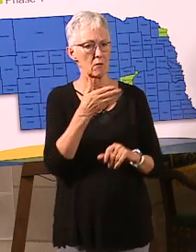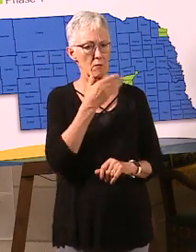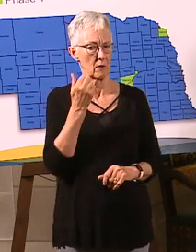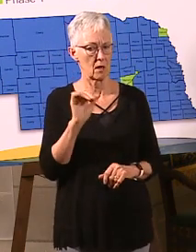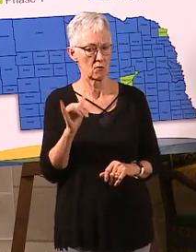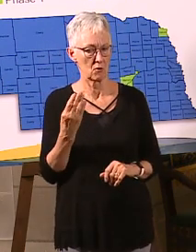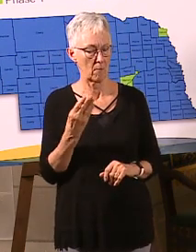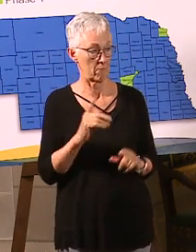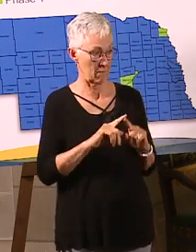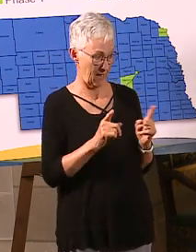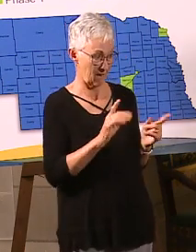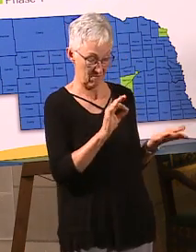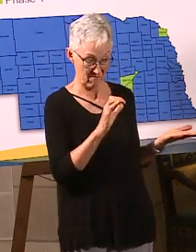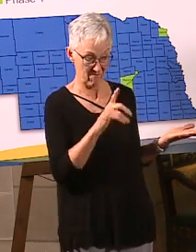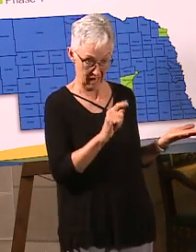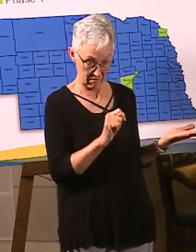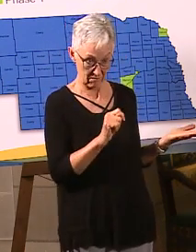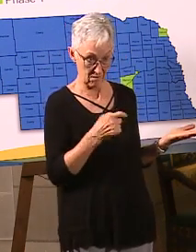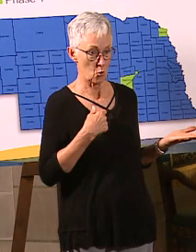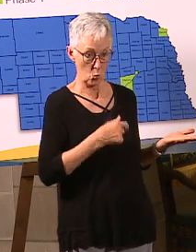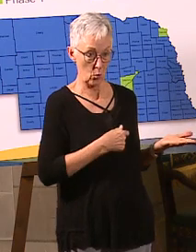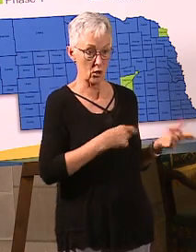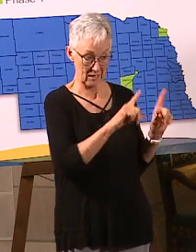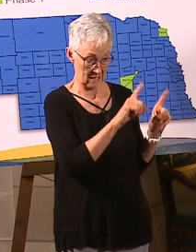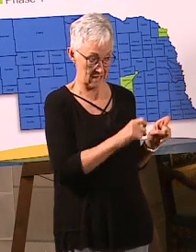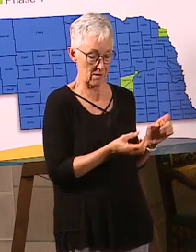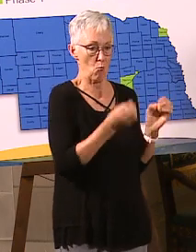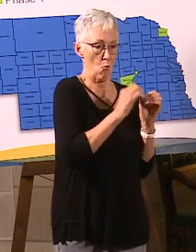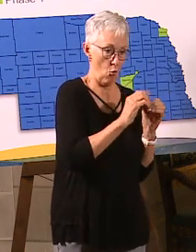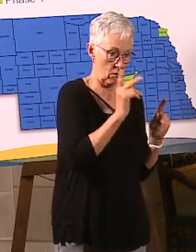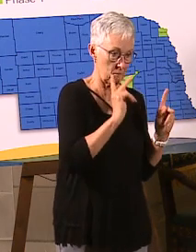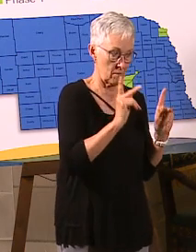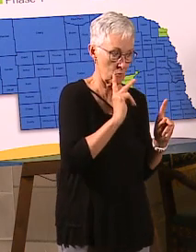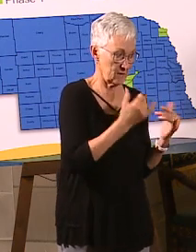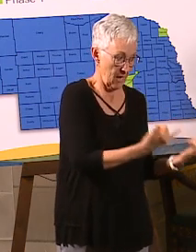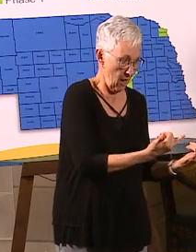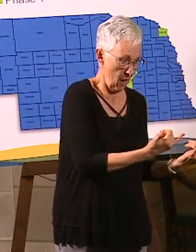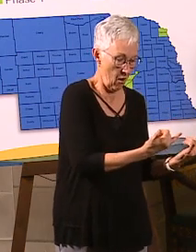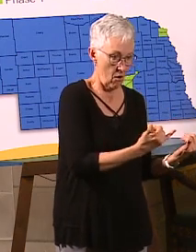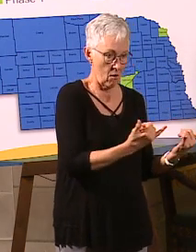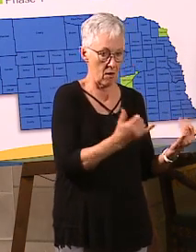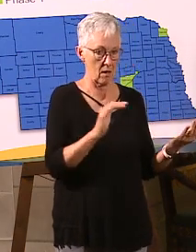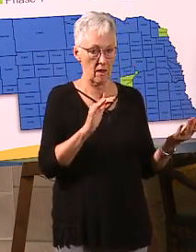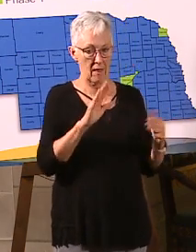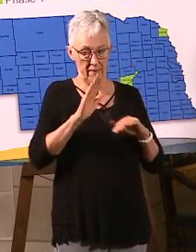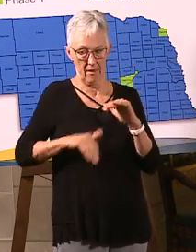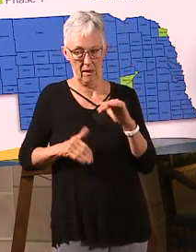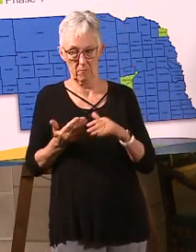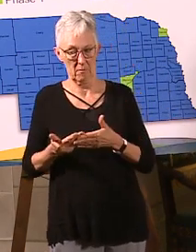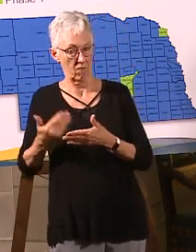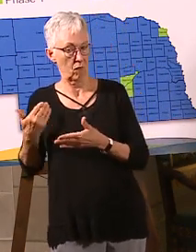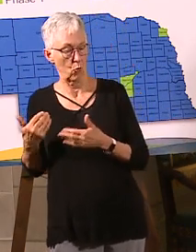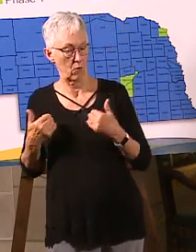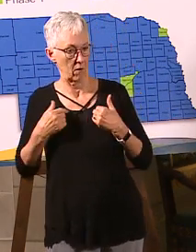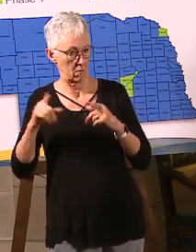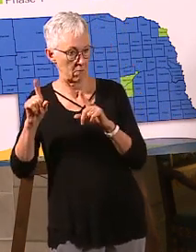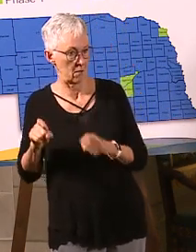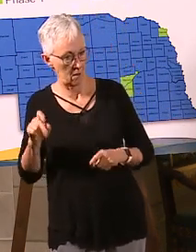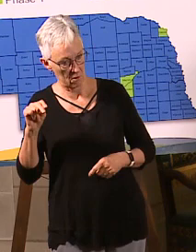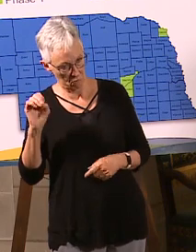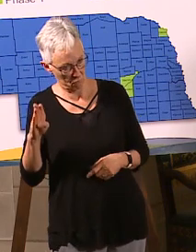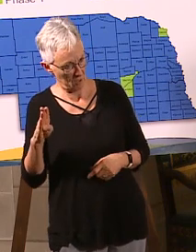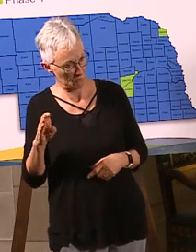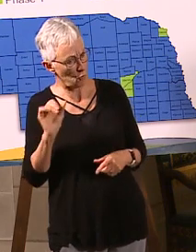of the matter is, we are testing more people because of testnebraska.com. You cannot dispute that fact at all. So it has added on to the number of testing we're doing